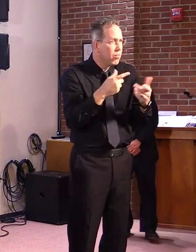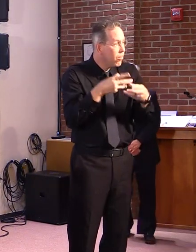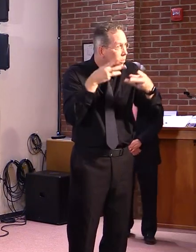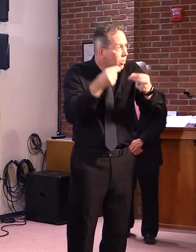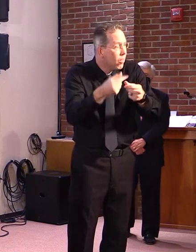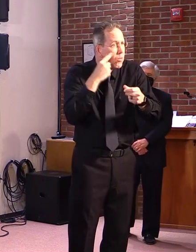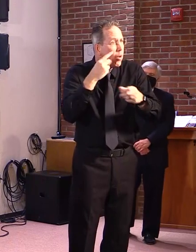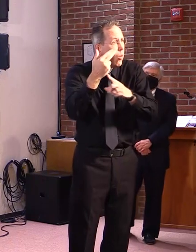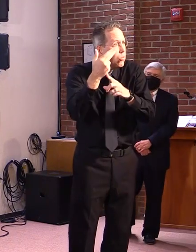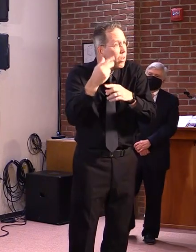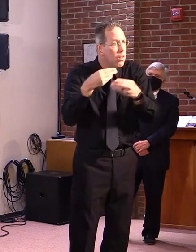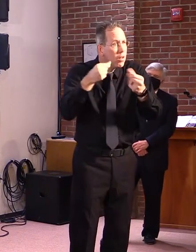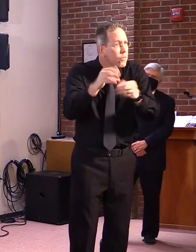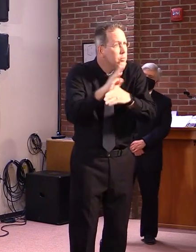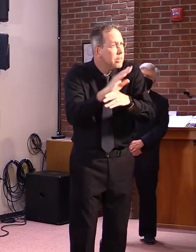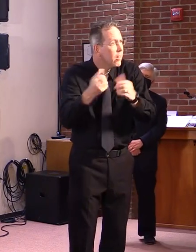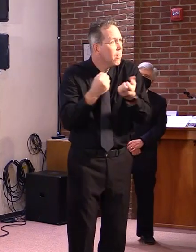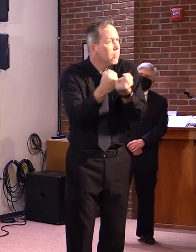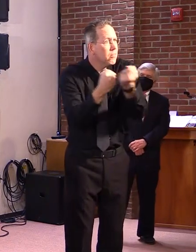for Vermonters on that?